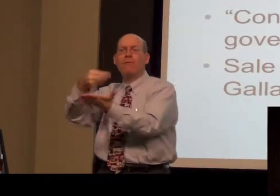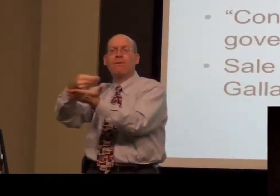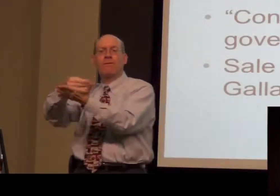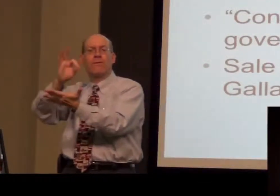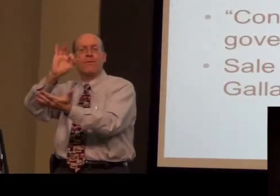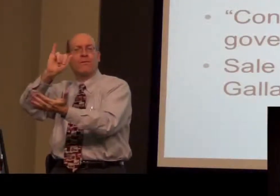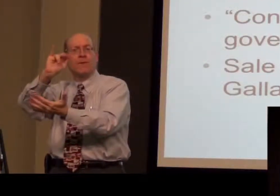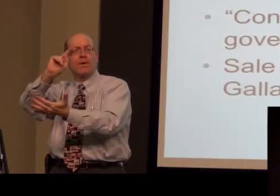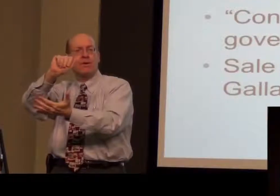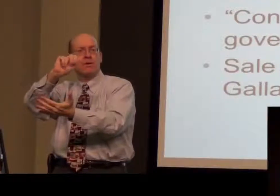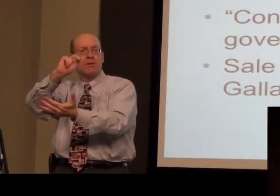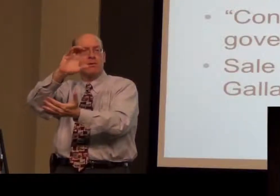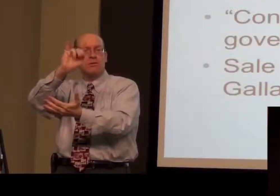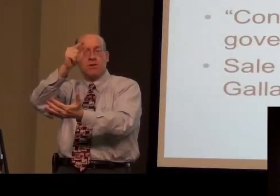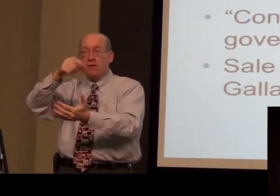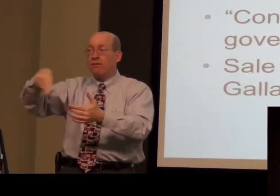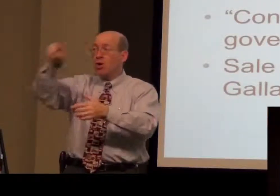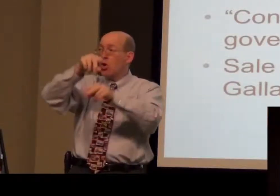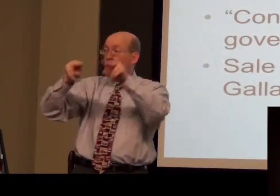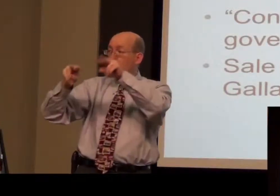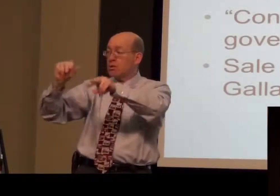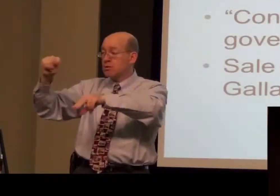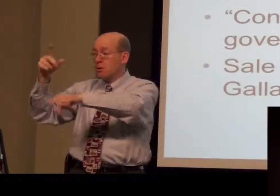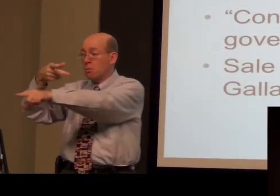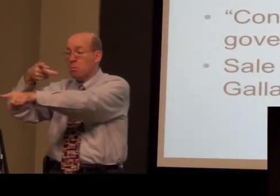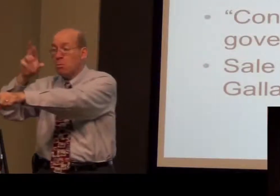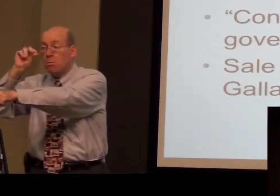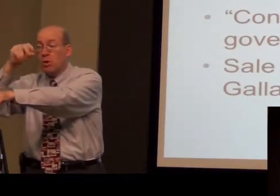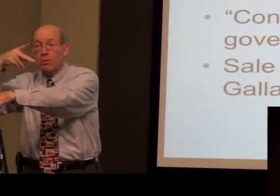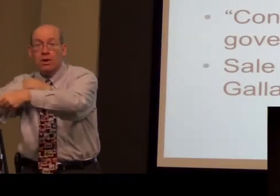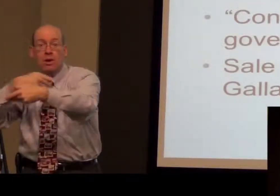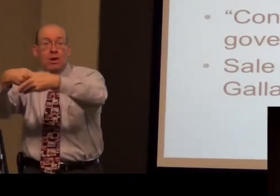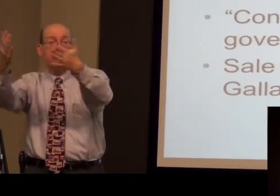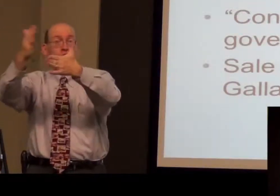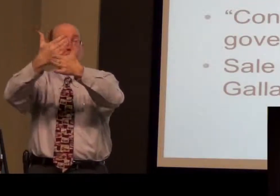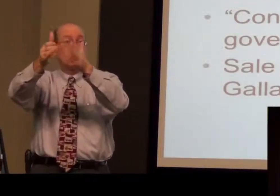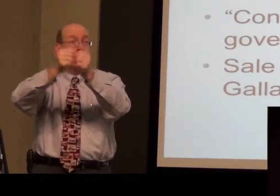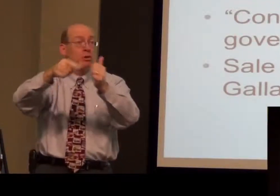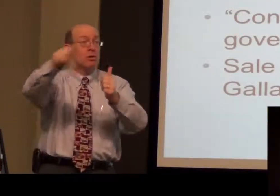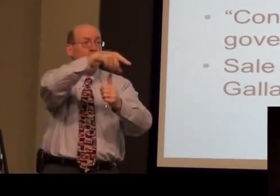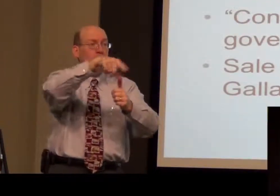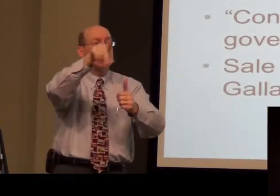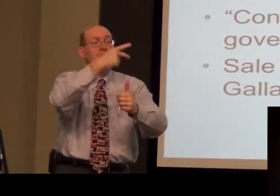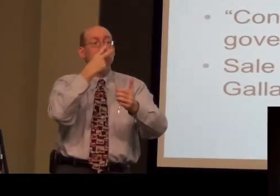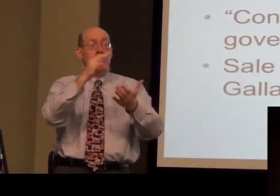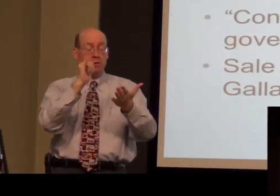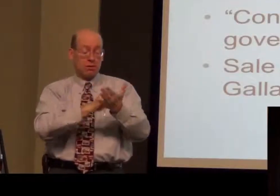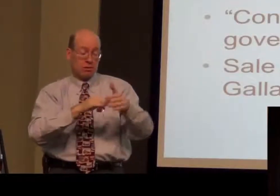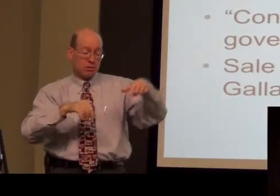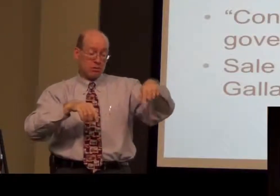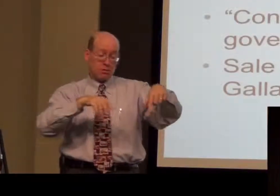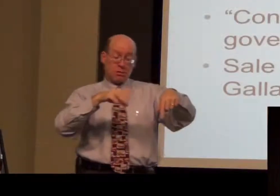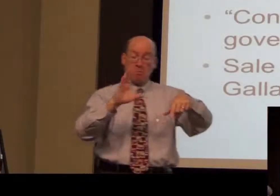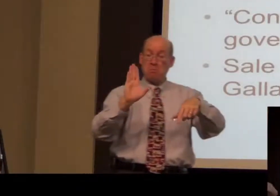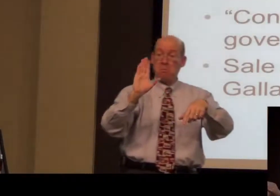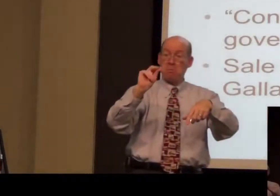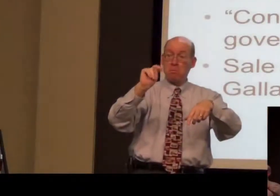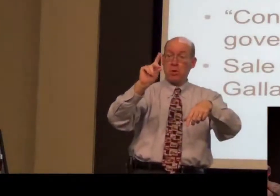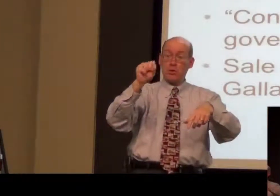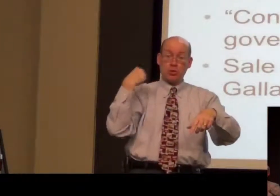I also want to go over what exactly conduit financing is, and that's why I gave that official statement out to